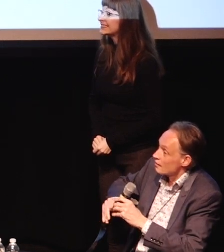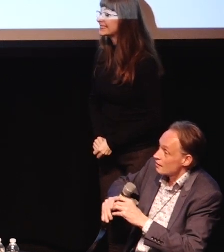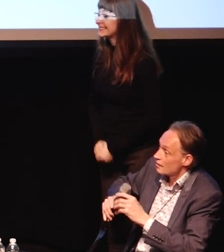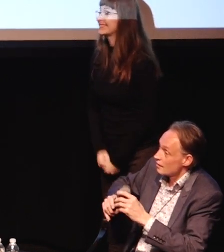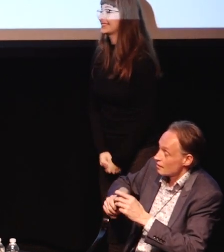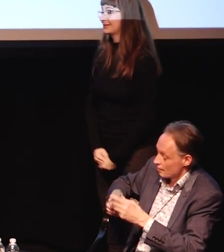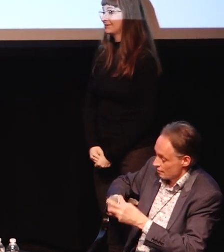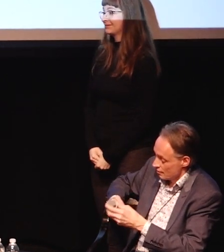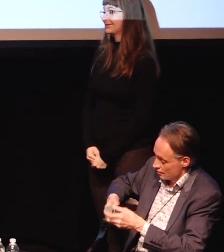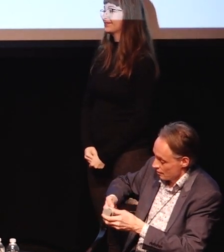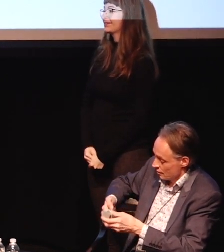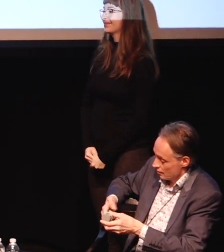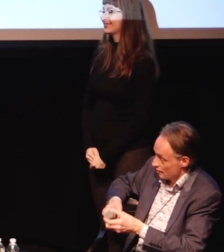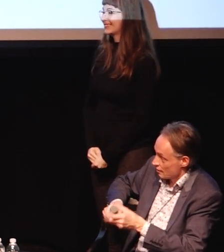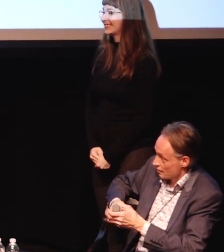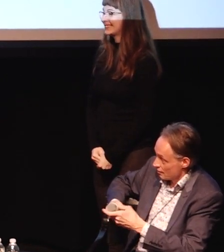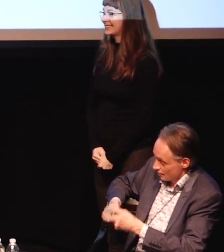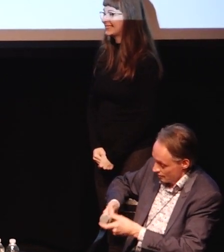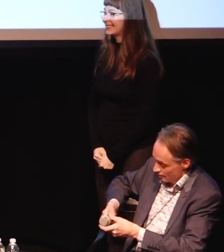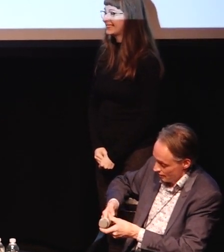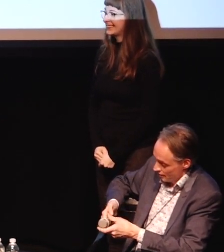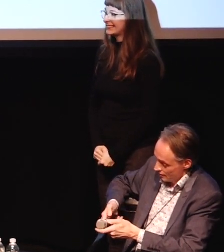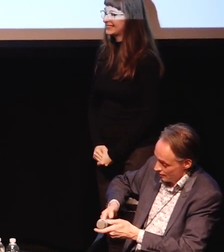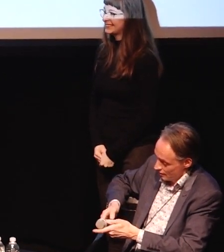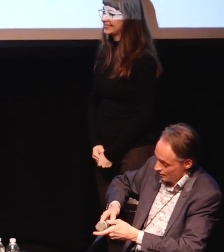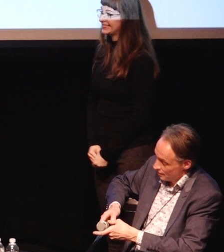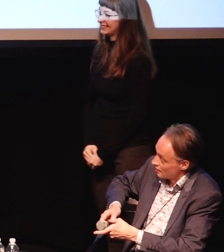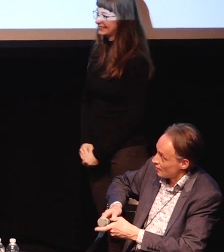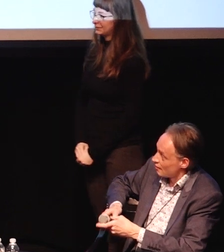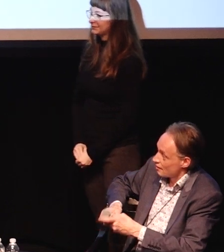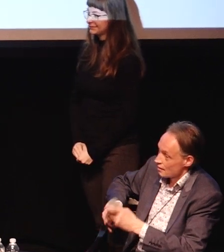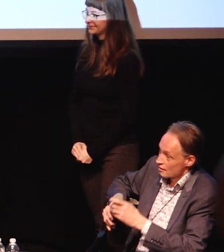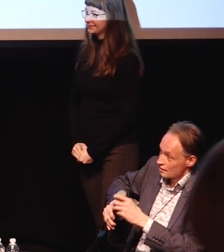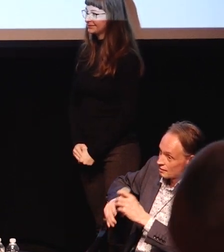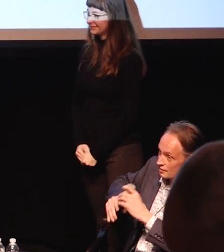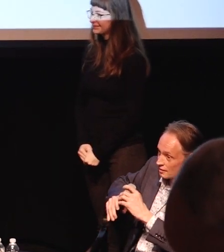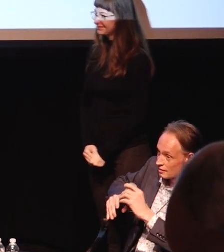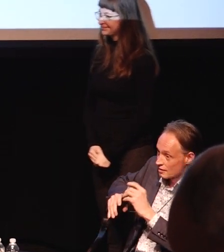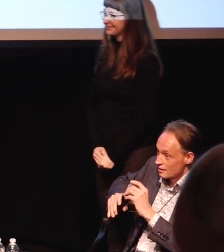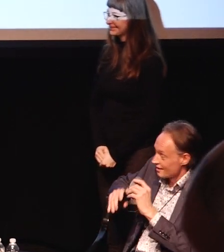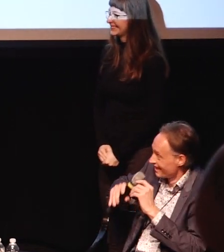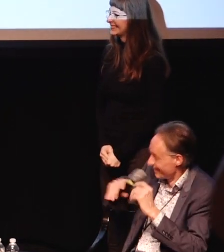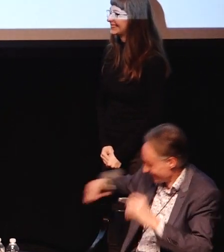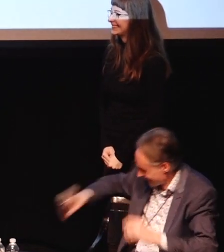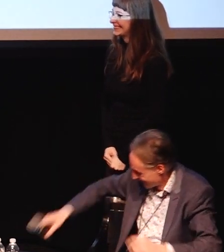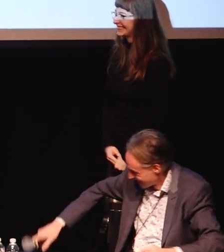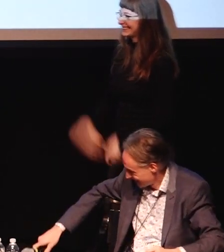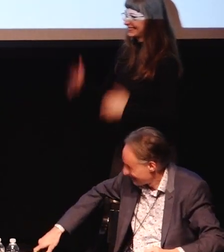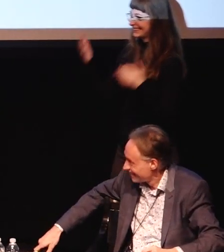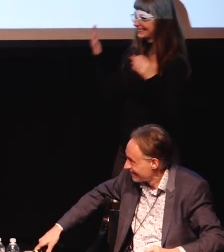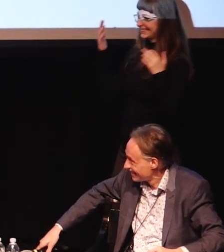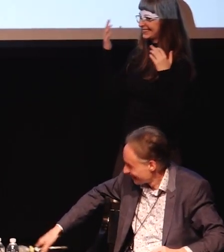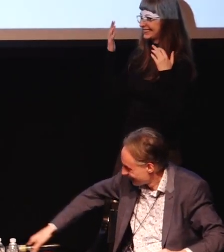word. Word of mouth is our best ally for small indie films. So I do the shameless plug. Thank you, guys.